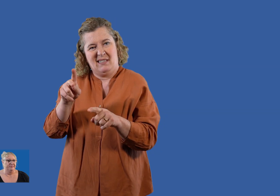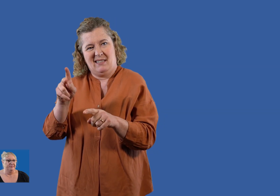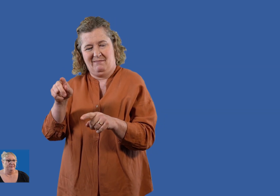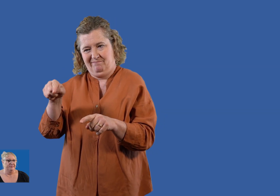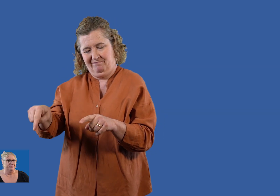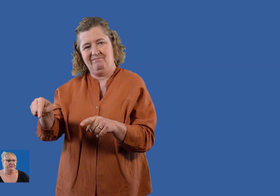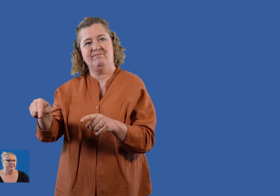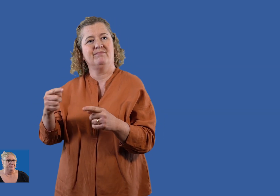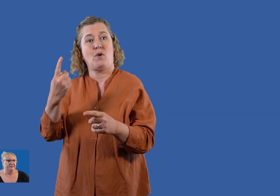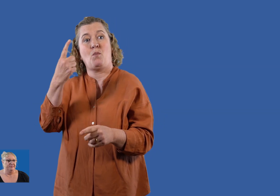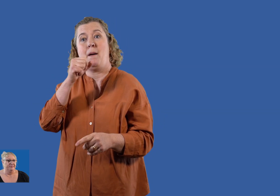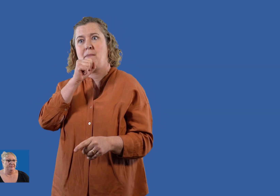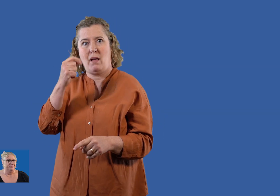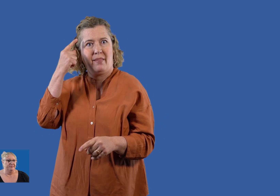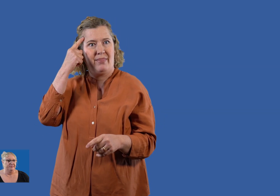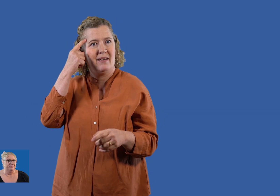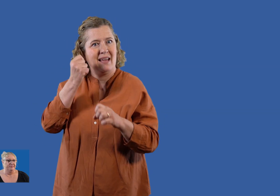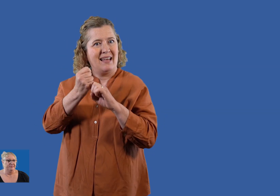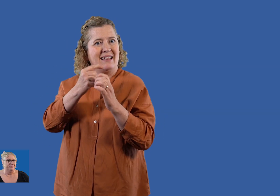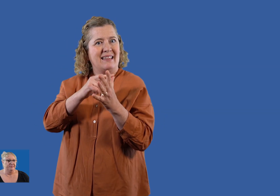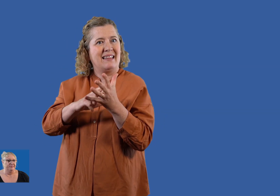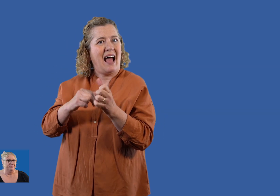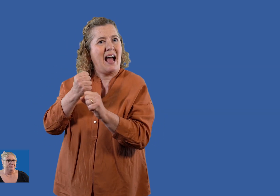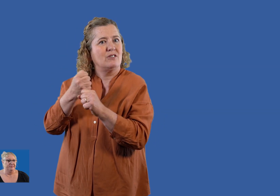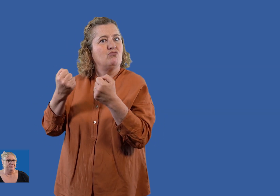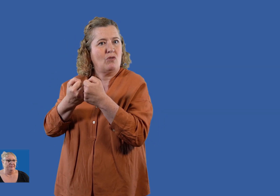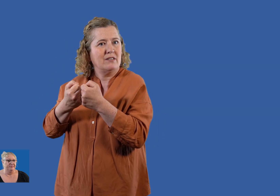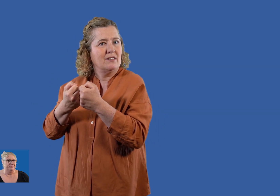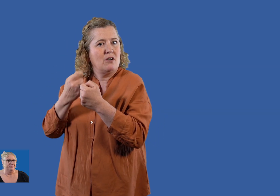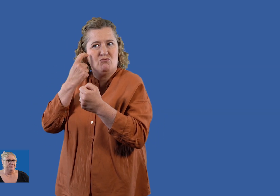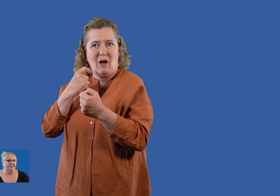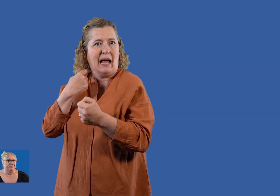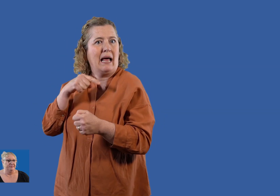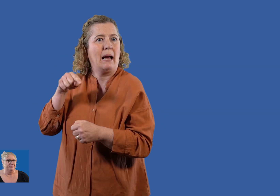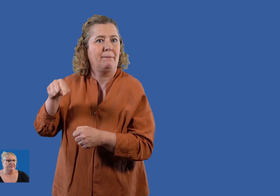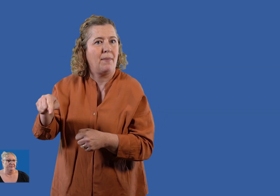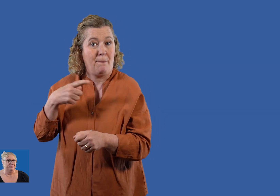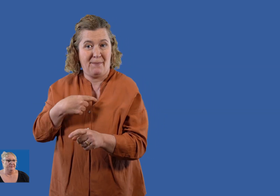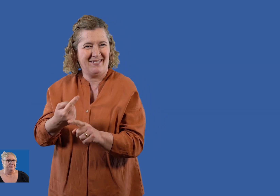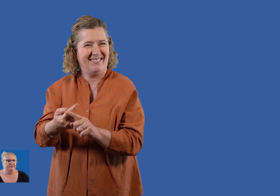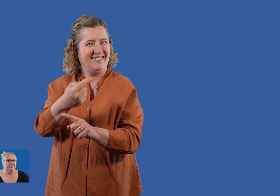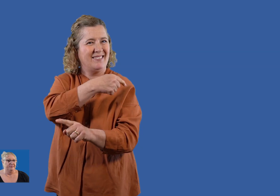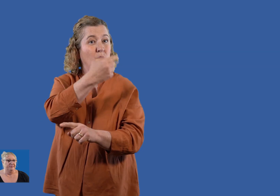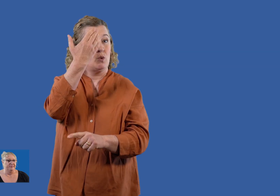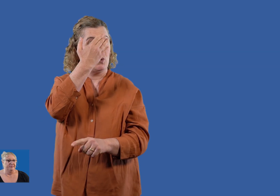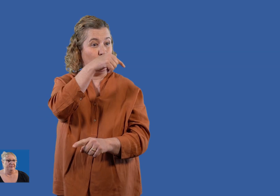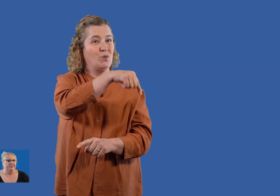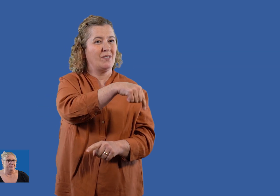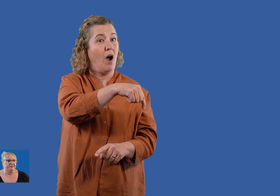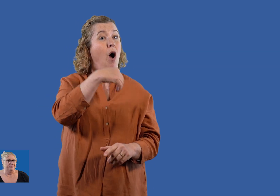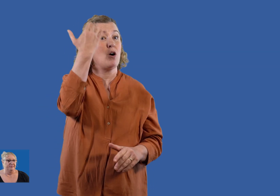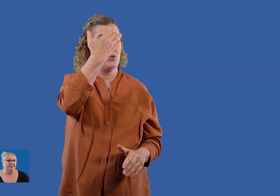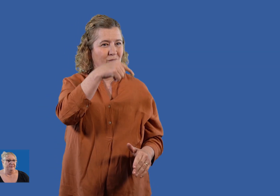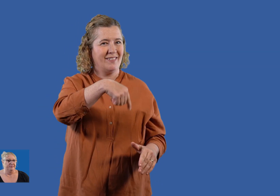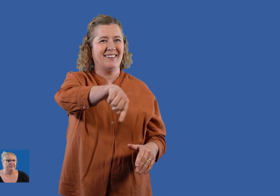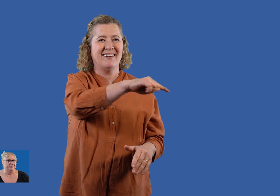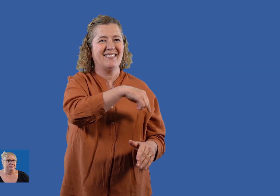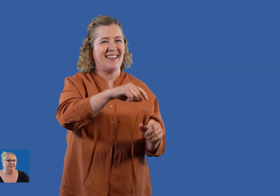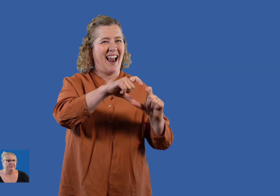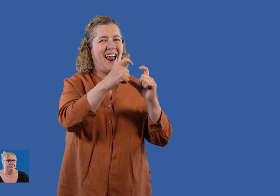that the members of a drug gang are trying to kill him because when he was in school, he reported to the principal that several classmates